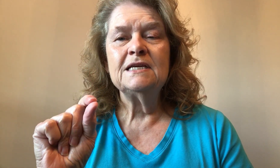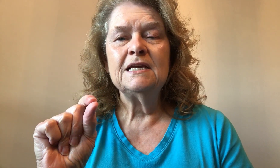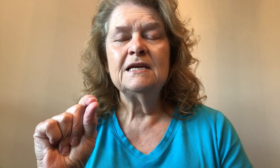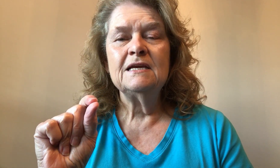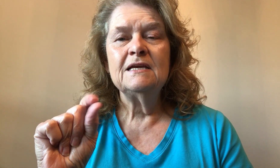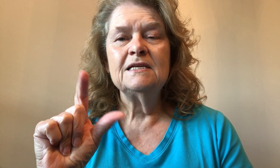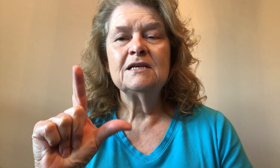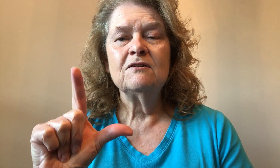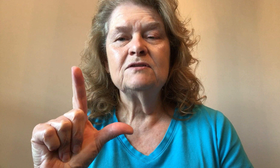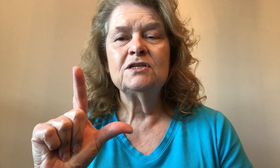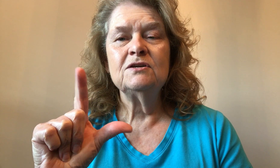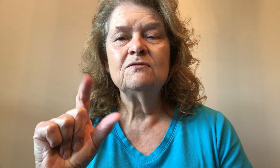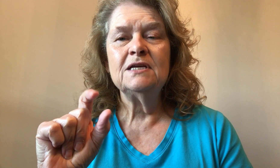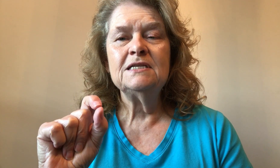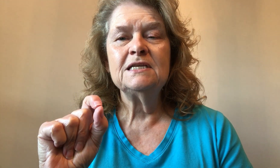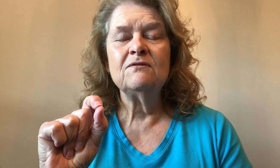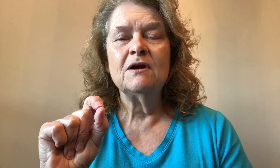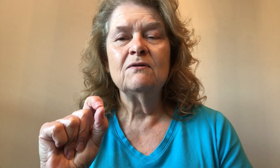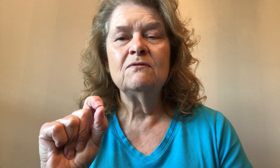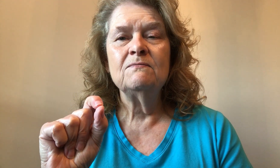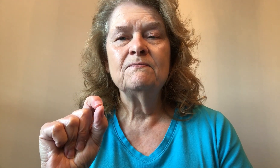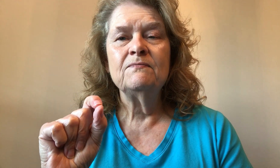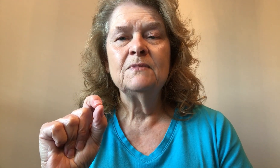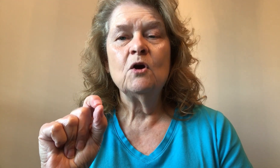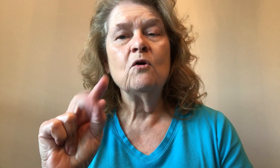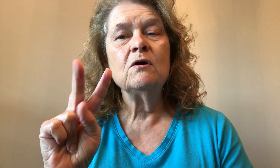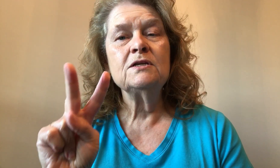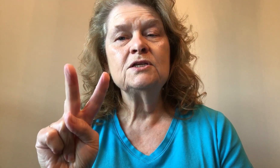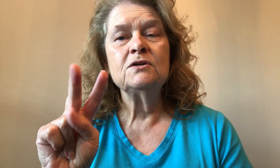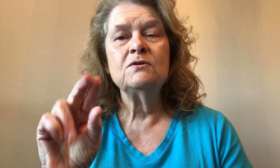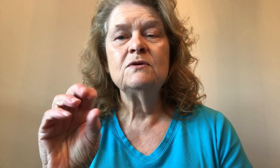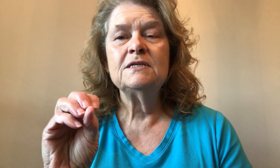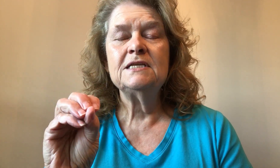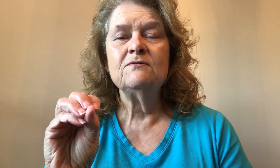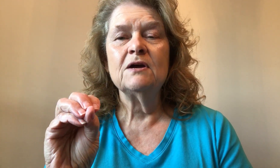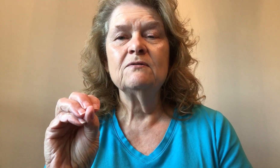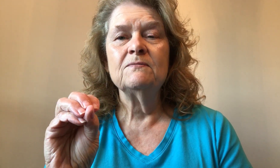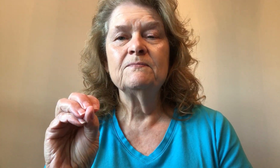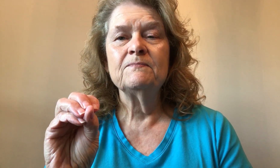20, so 2 and a 0, or 2, 0.